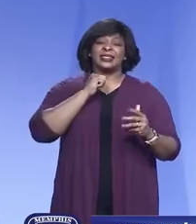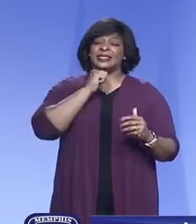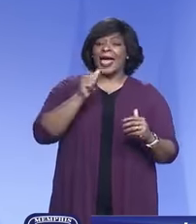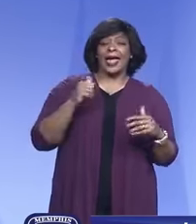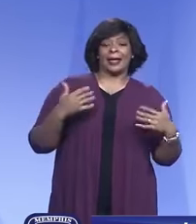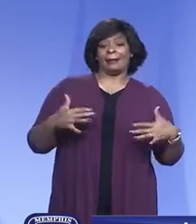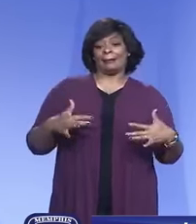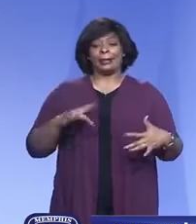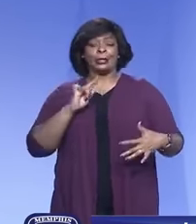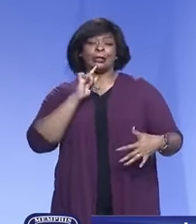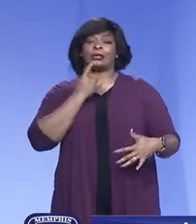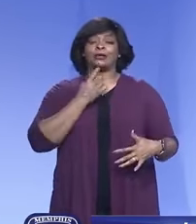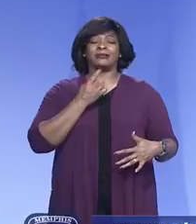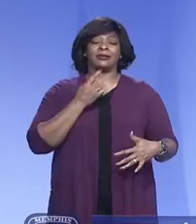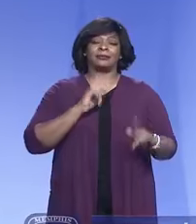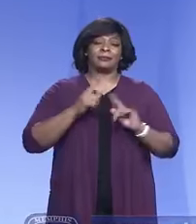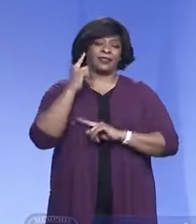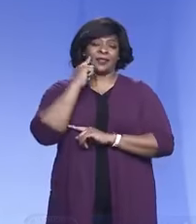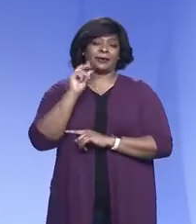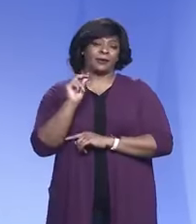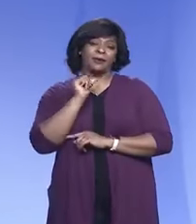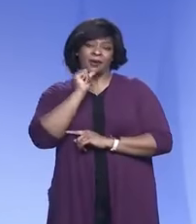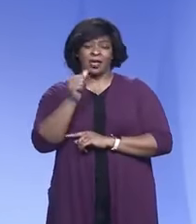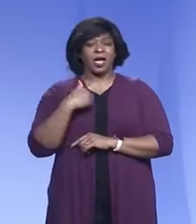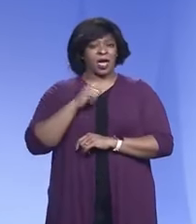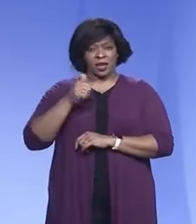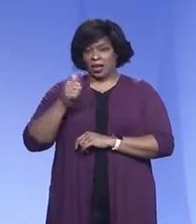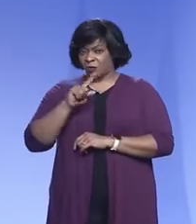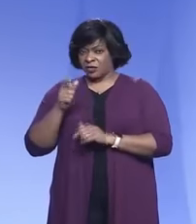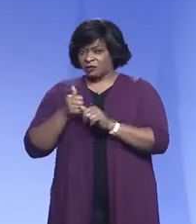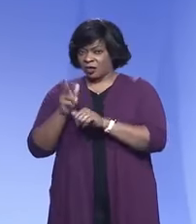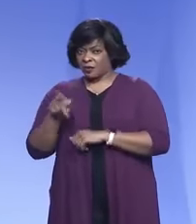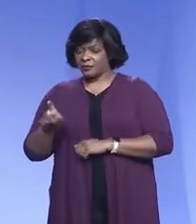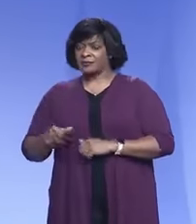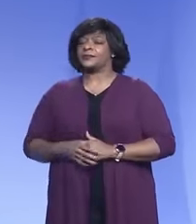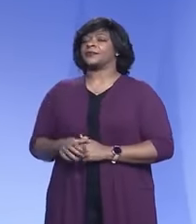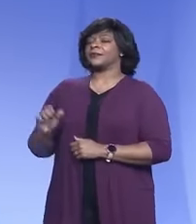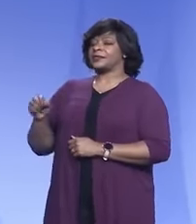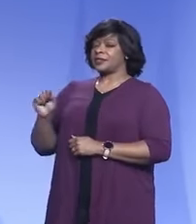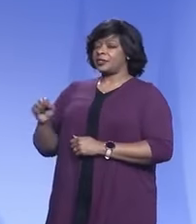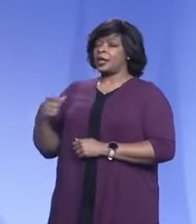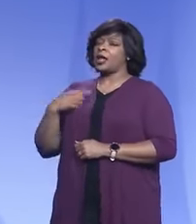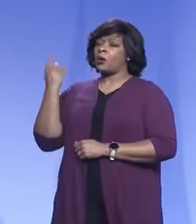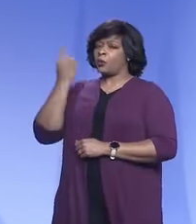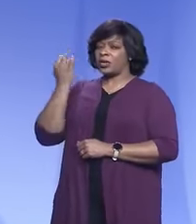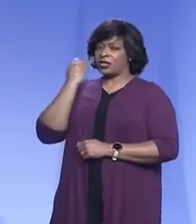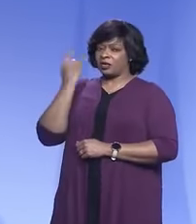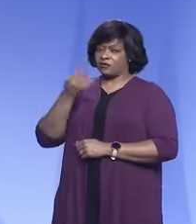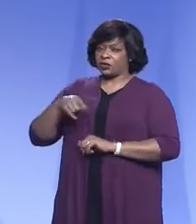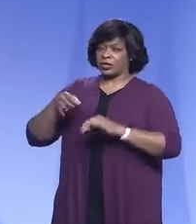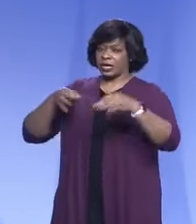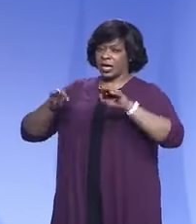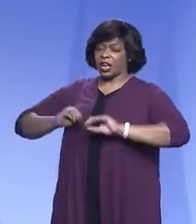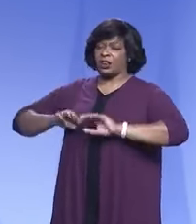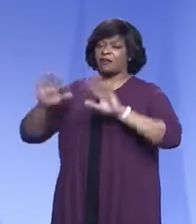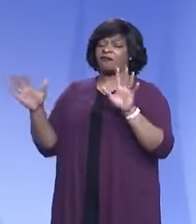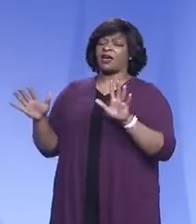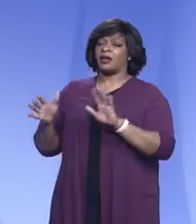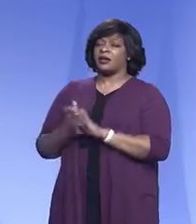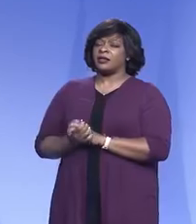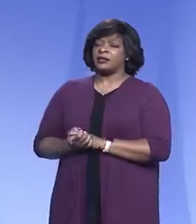as eminent as people may think. And you had one follow-up. Yes, I did. I was wondering if you all could clarify